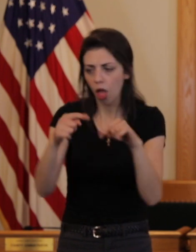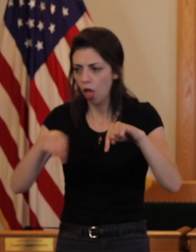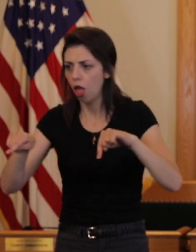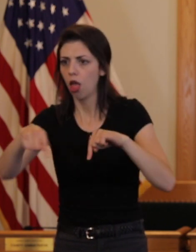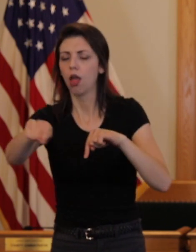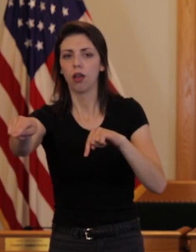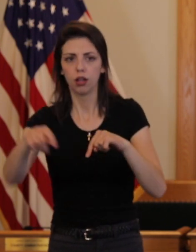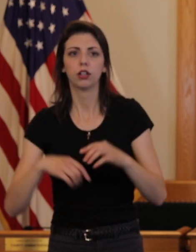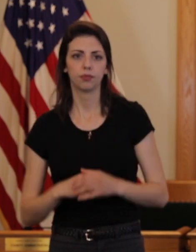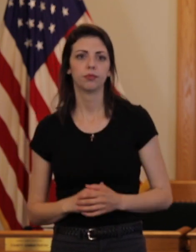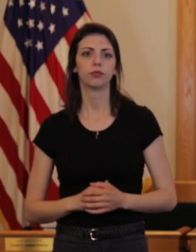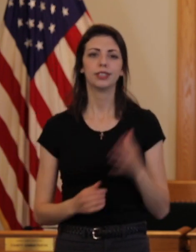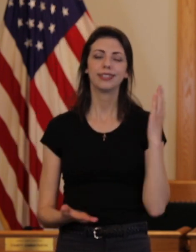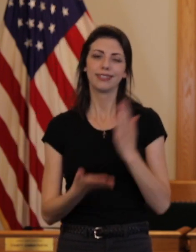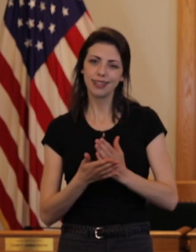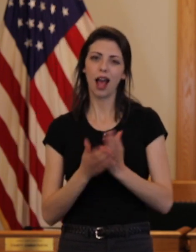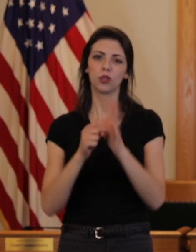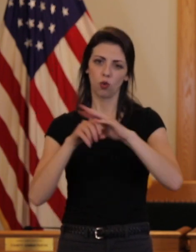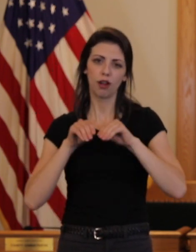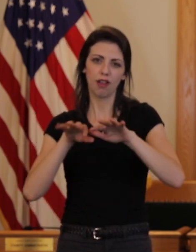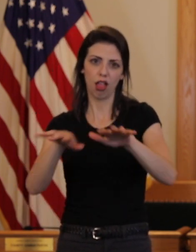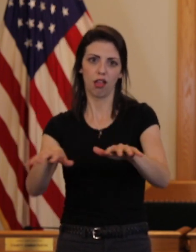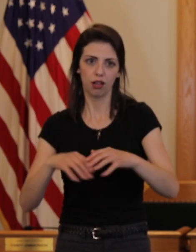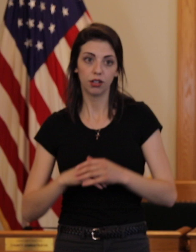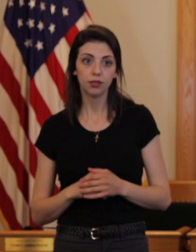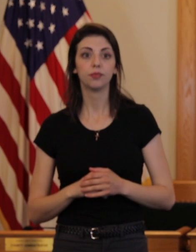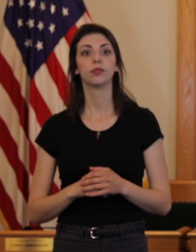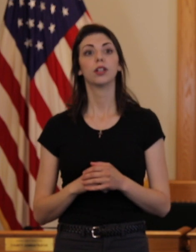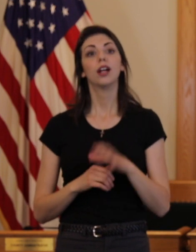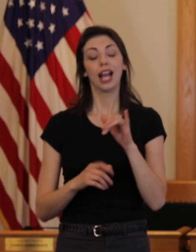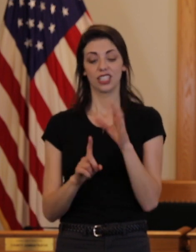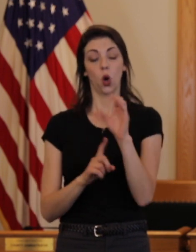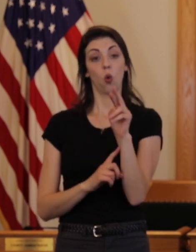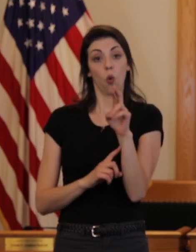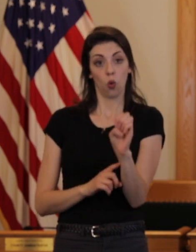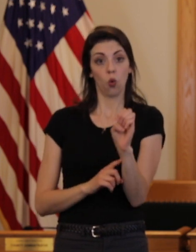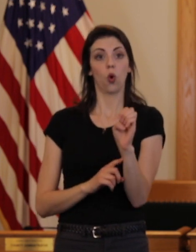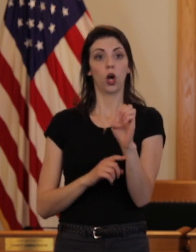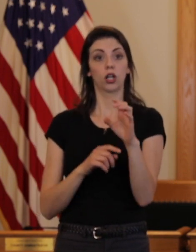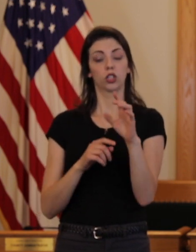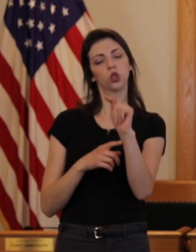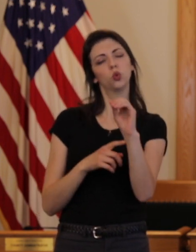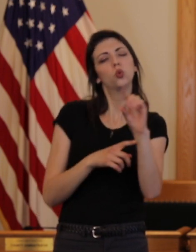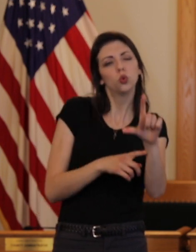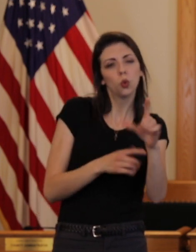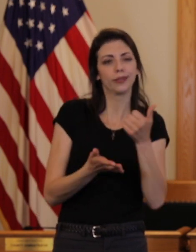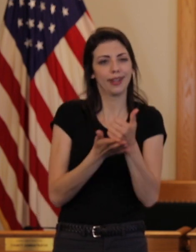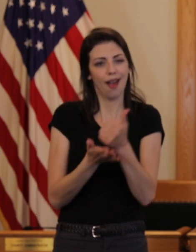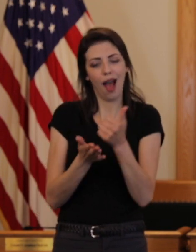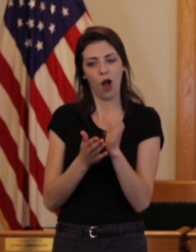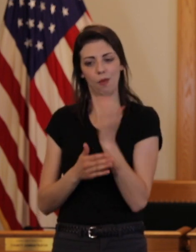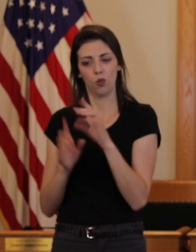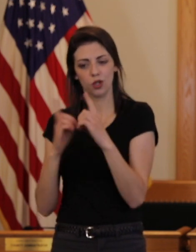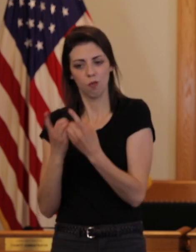of COVID-19. Contact tracing is a core disease prevention tool used by public health for decades to help control